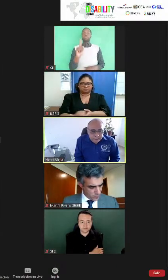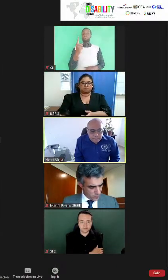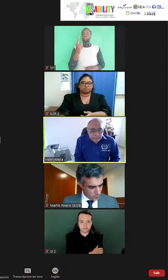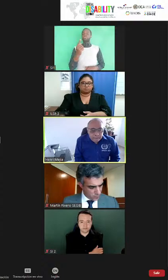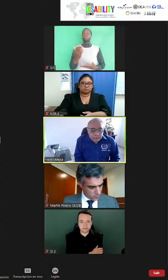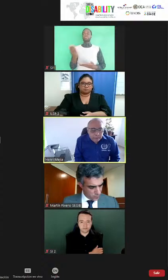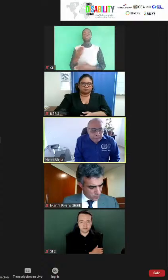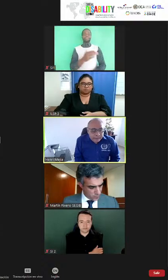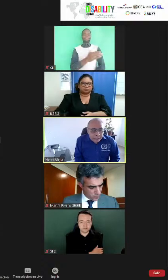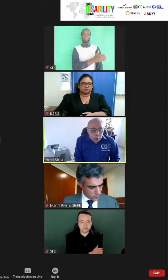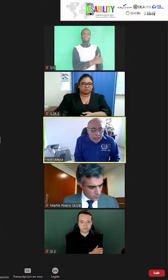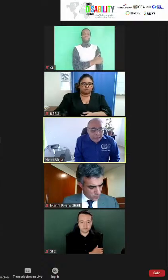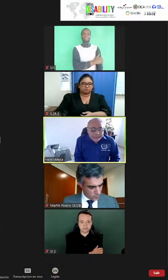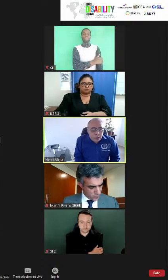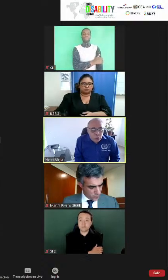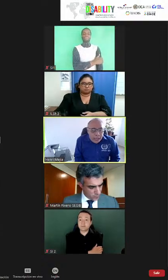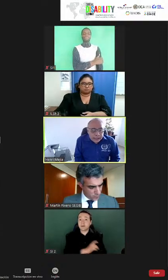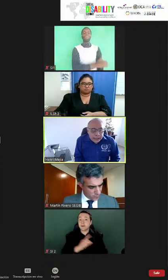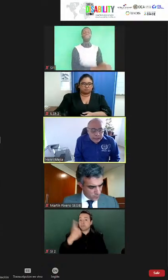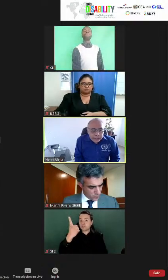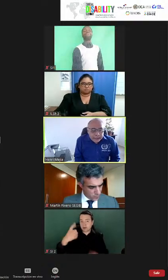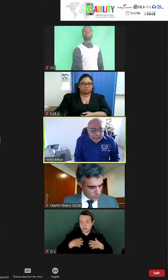talking about health